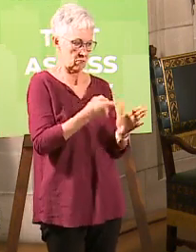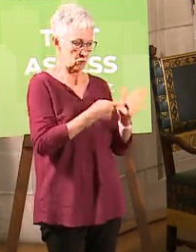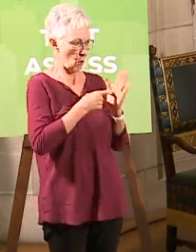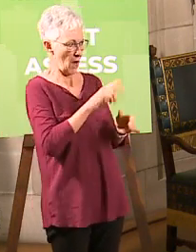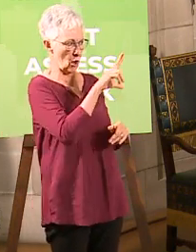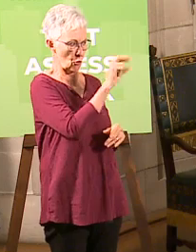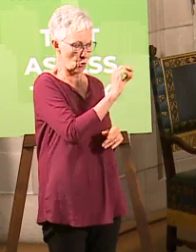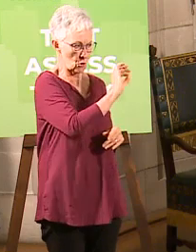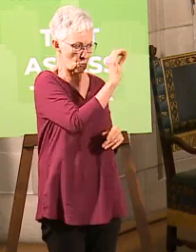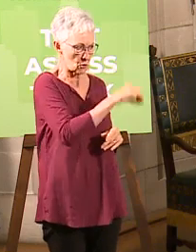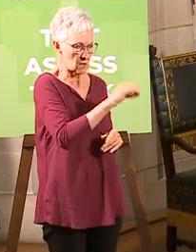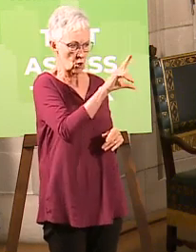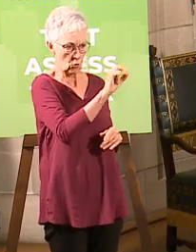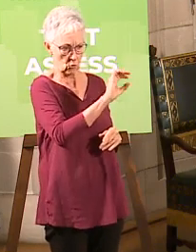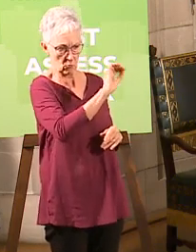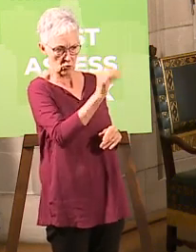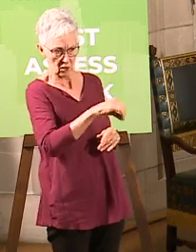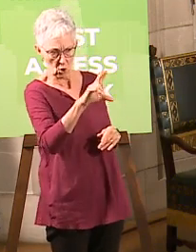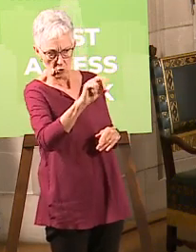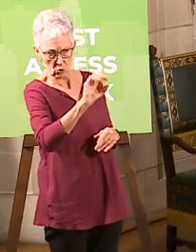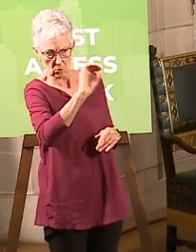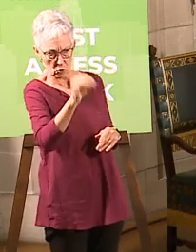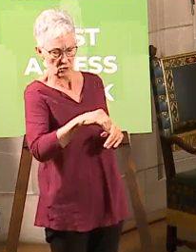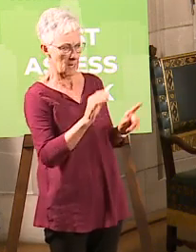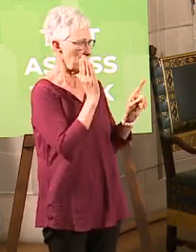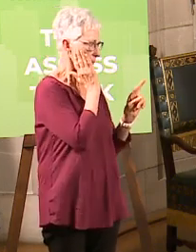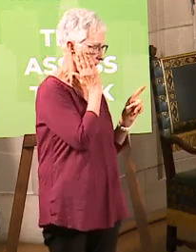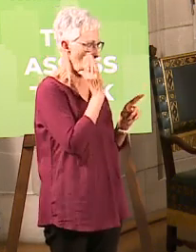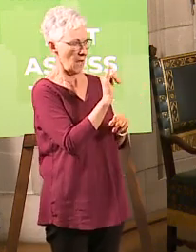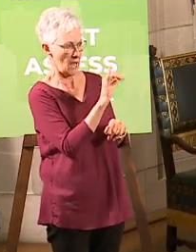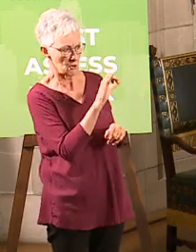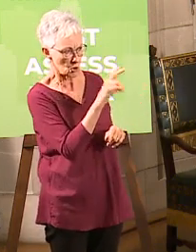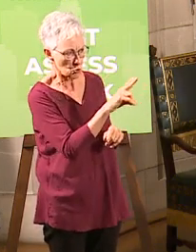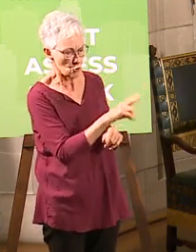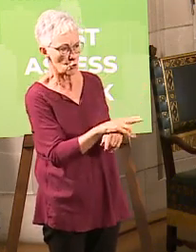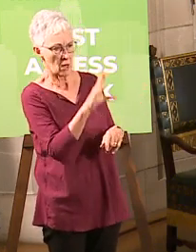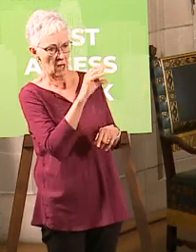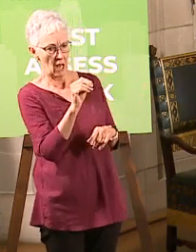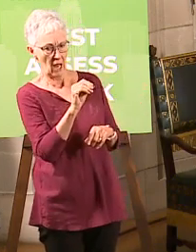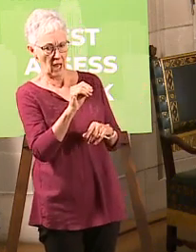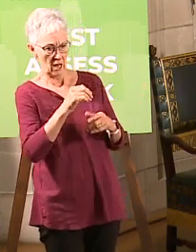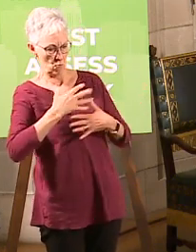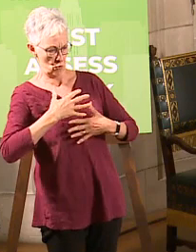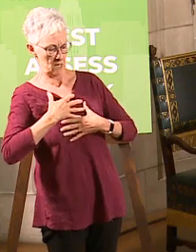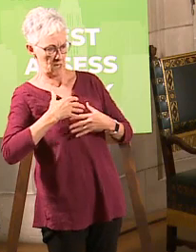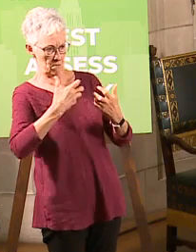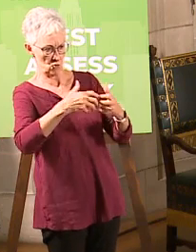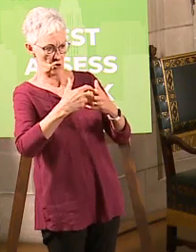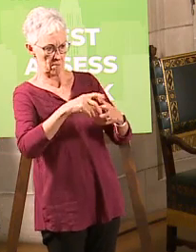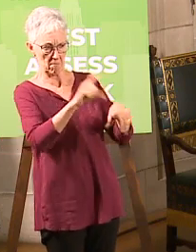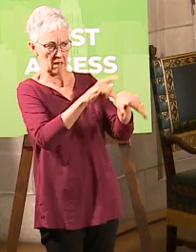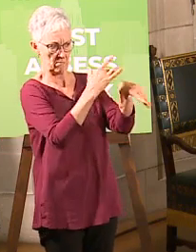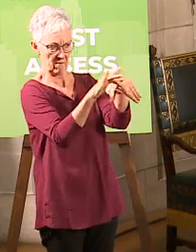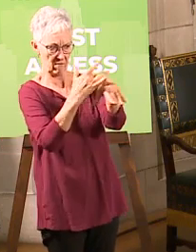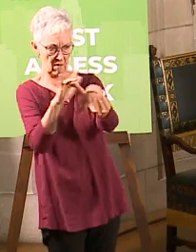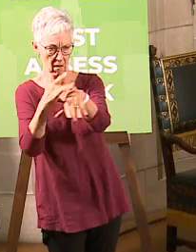hospital beds, in consultation with Dr. Antone and a number of the systems across the state and the hospital CMOs and so forth and our public